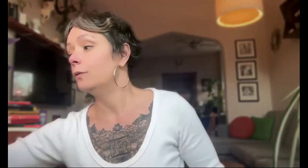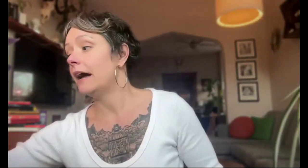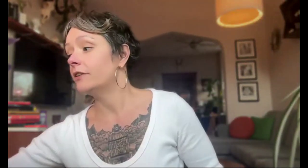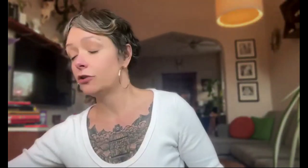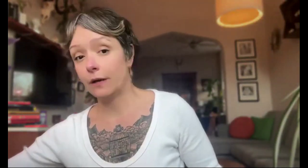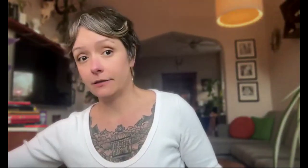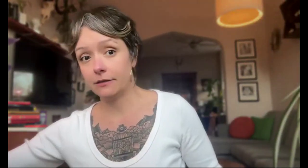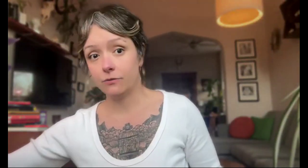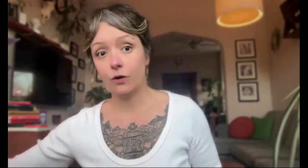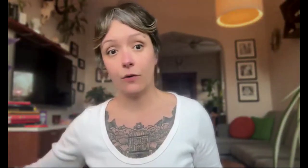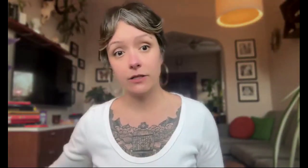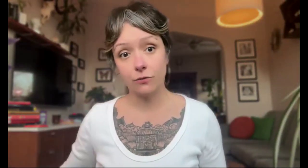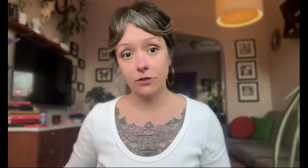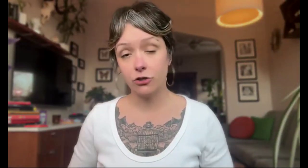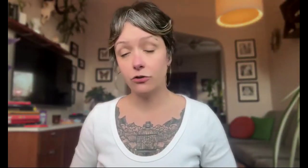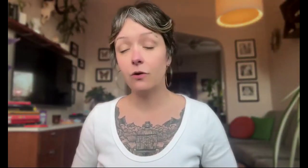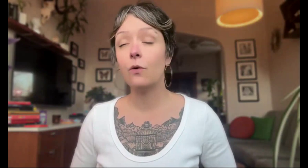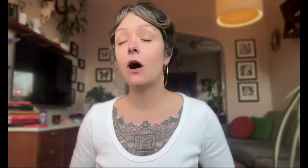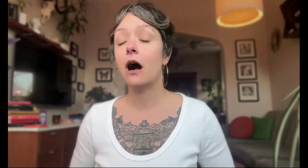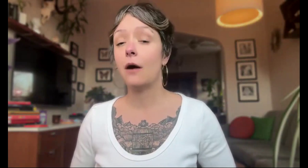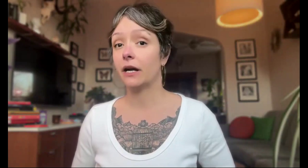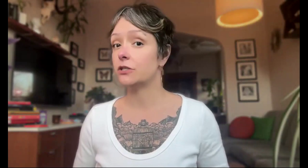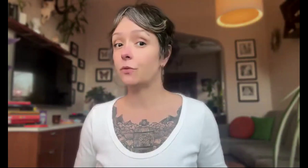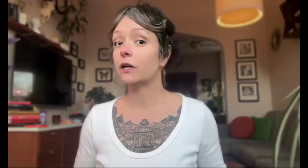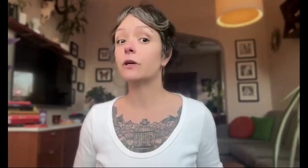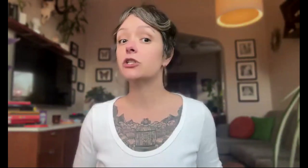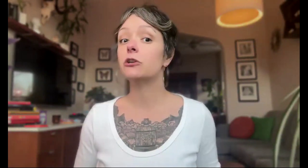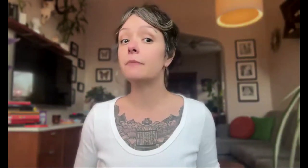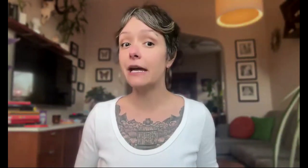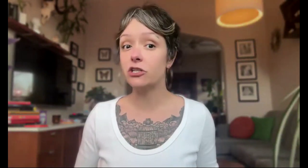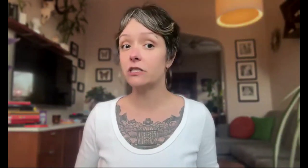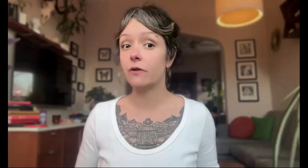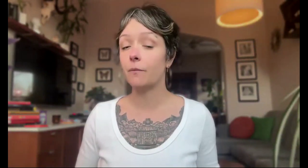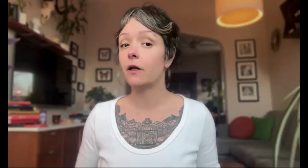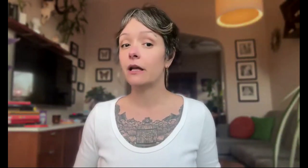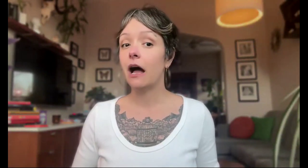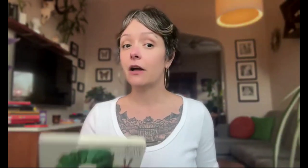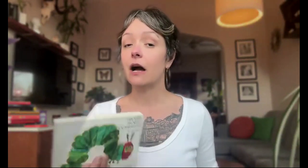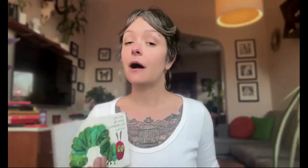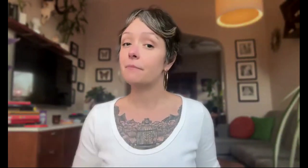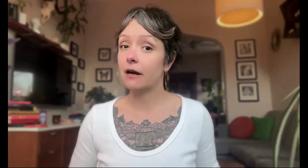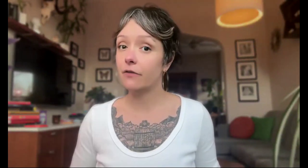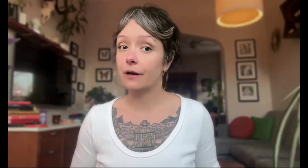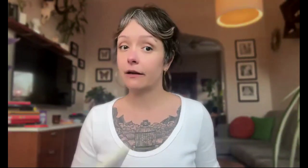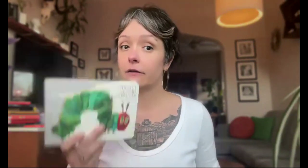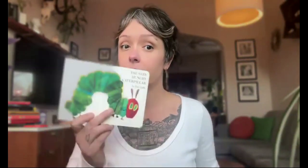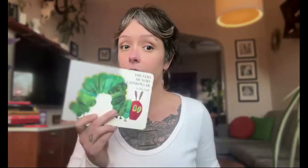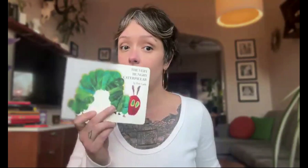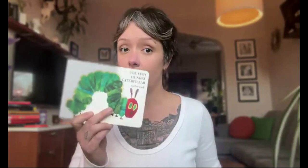We have a choice. We are going to read we're going to read 2 pages from, I'm big on voting,